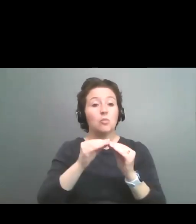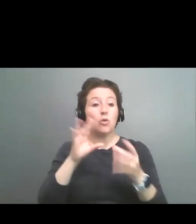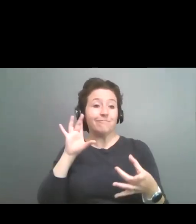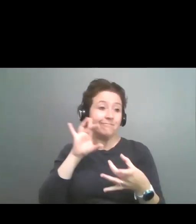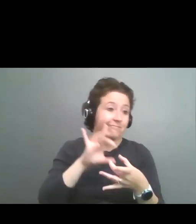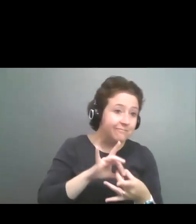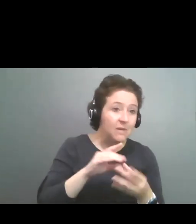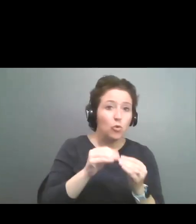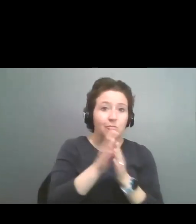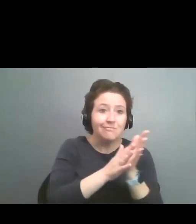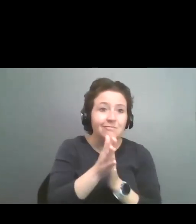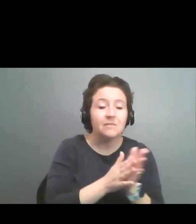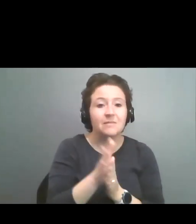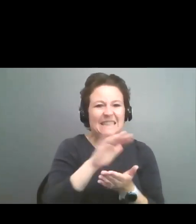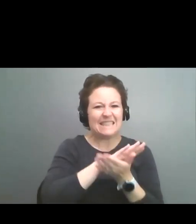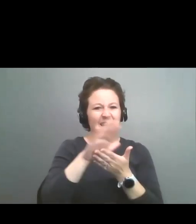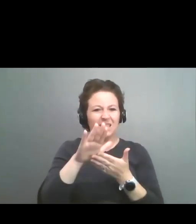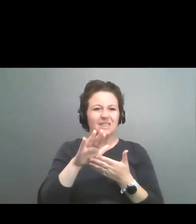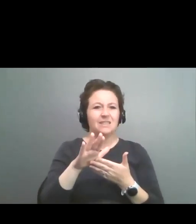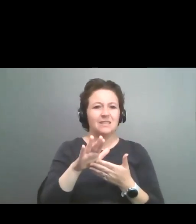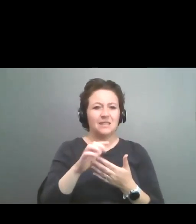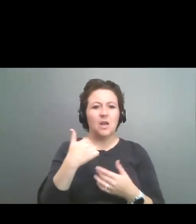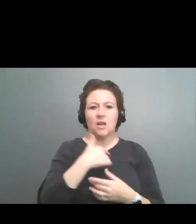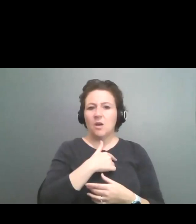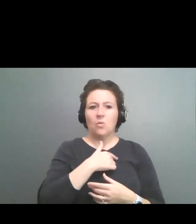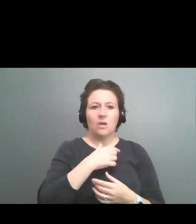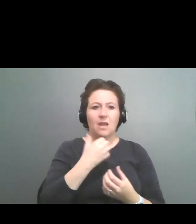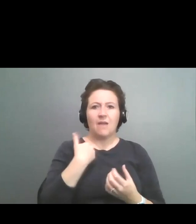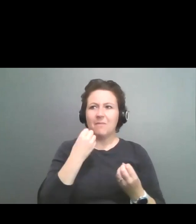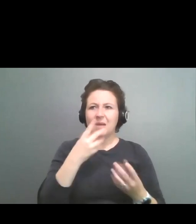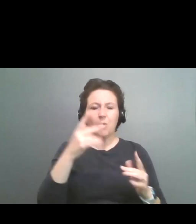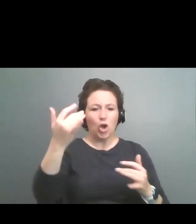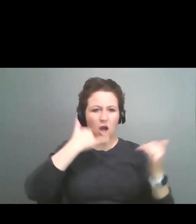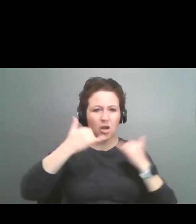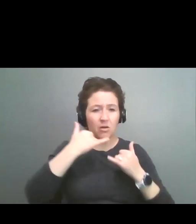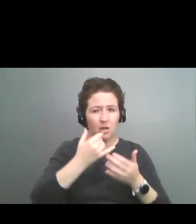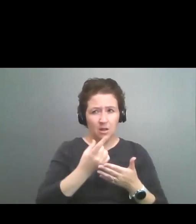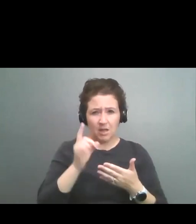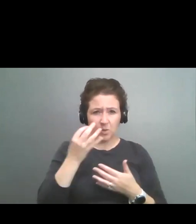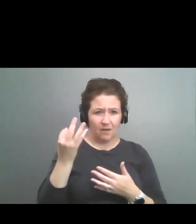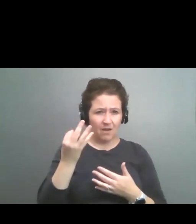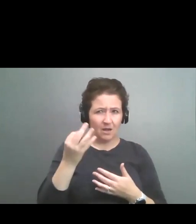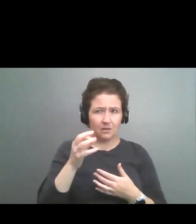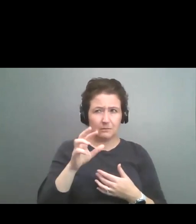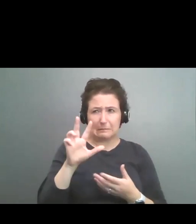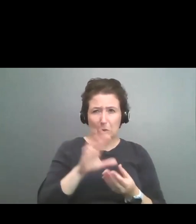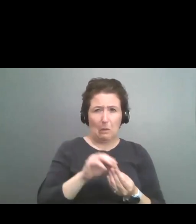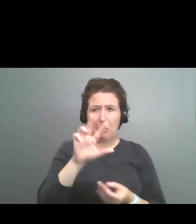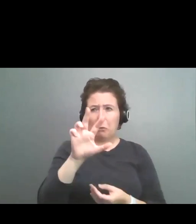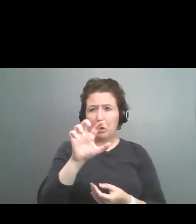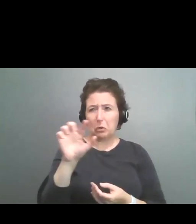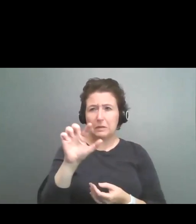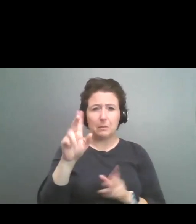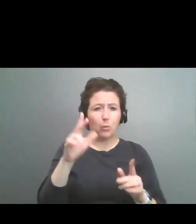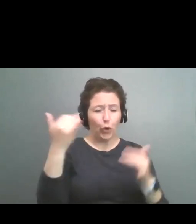nice, because they are. We're taking hundreds of phone calls. I believe last Friday we took 300 and some calls